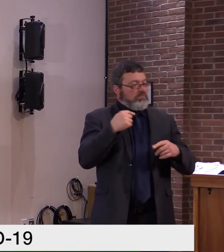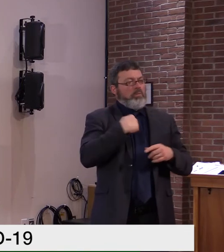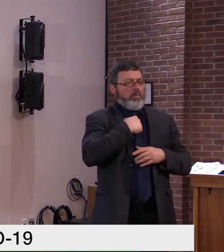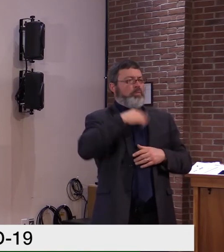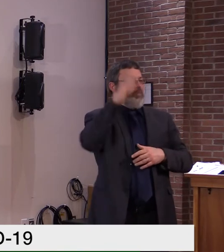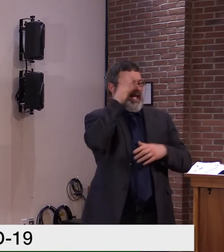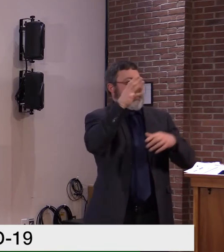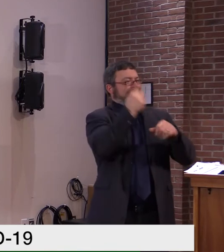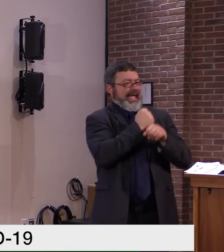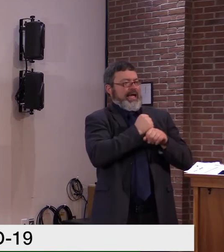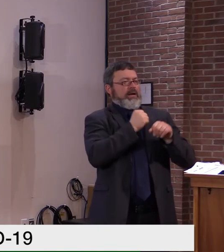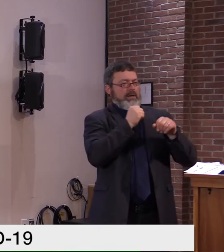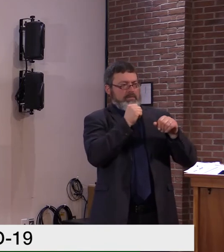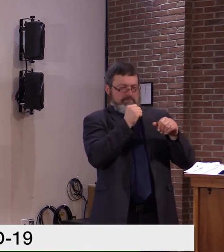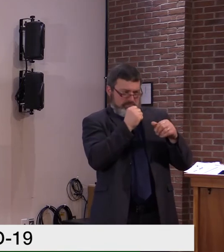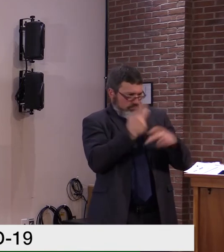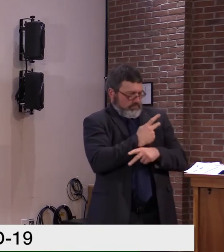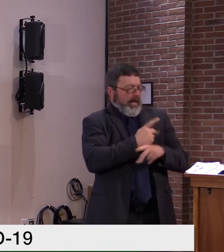but I don't have it right now.